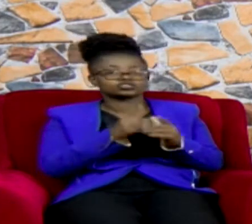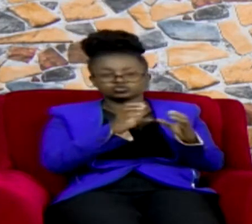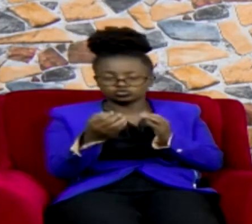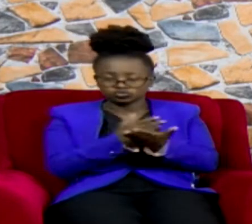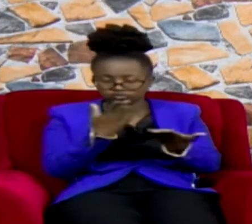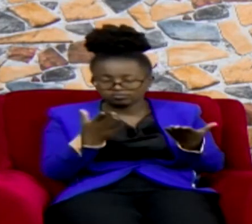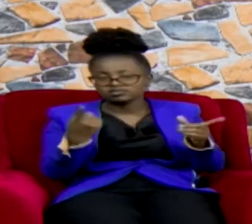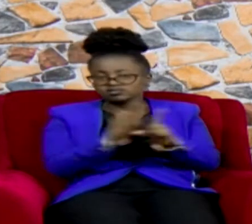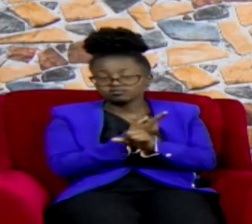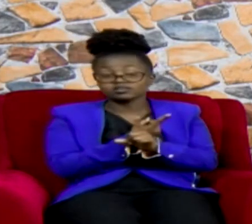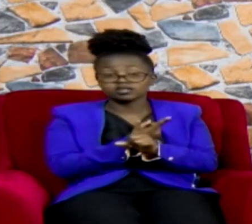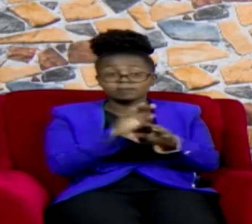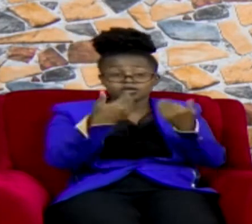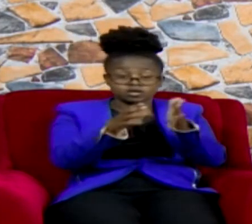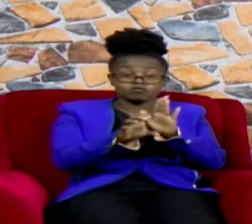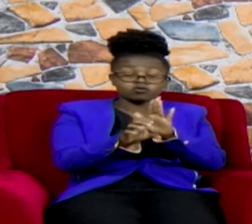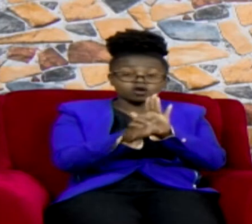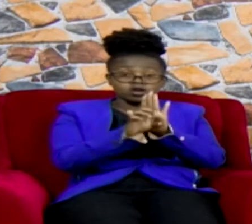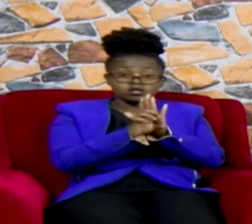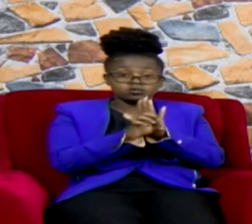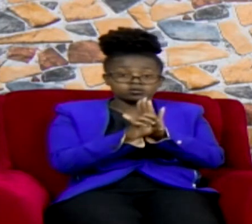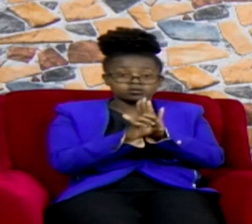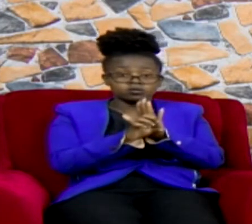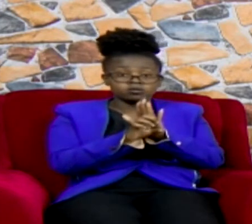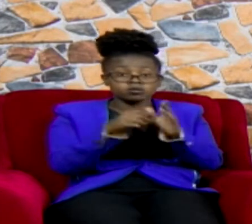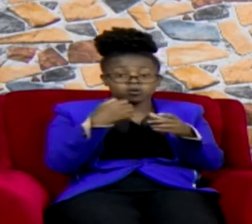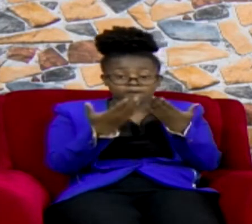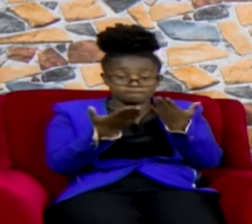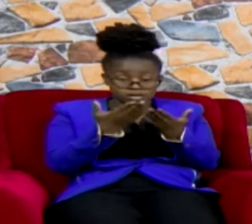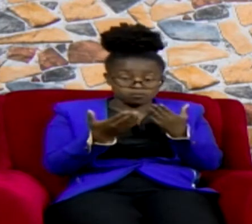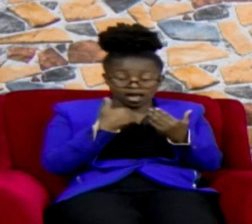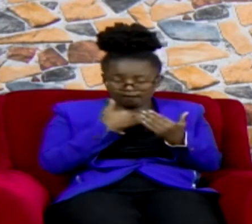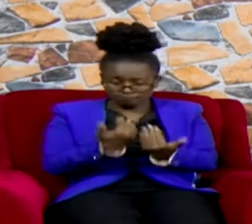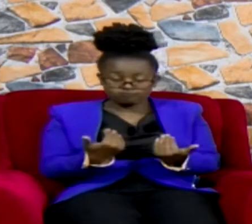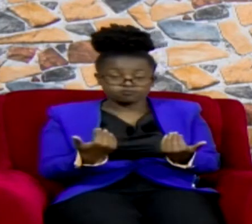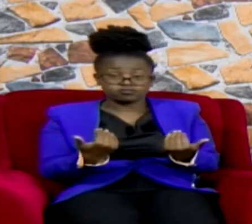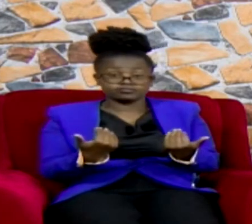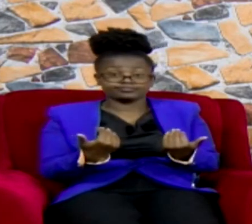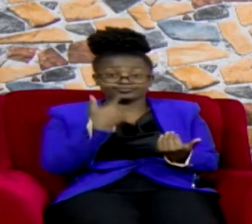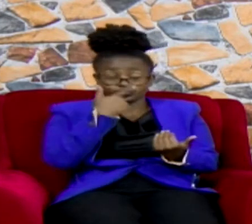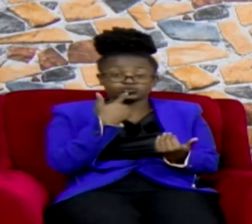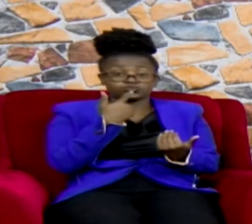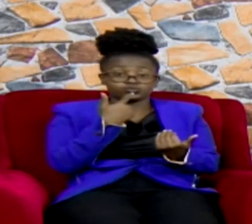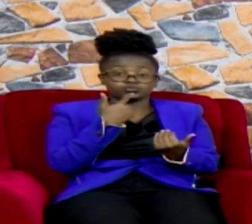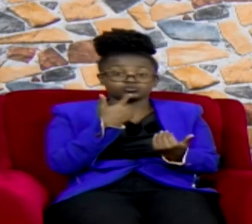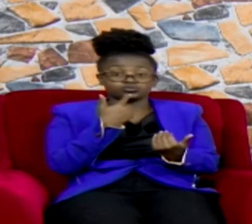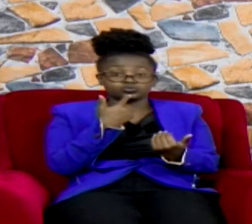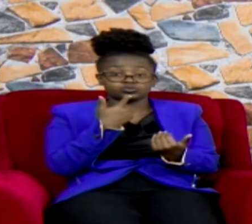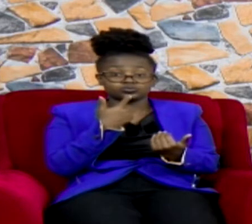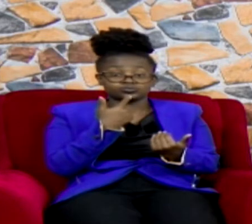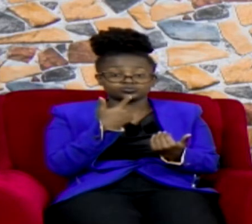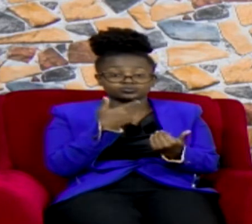something else. Let me give you an example. You may get a child who is like the high